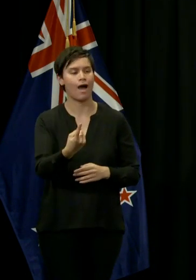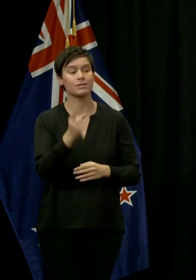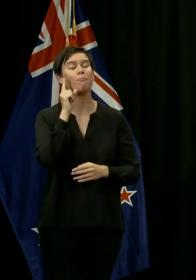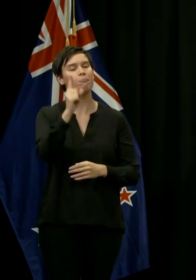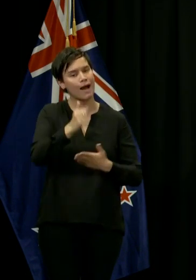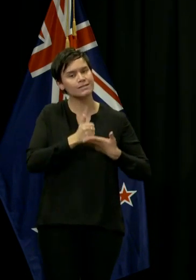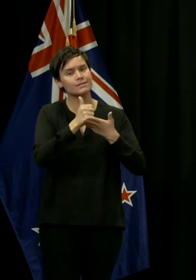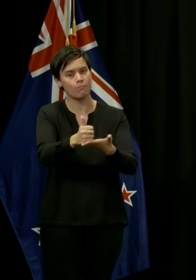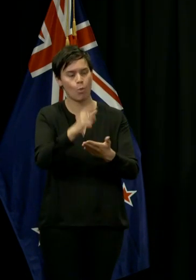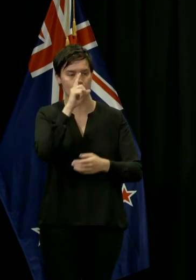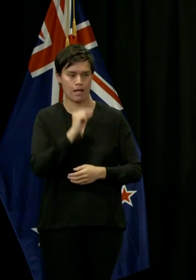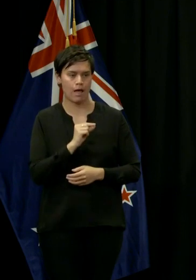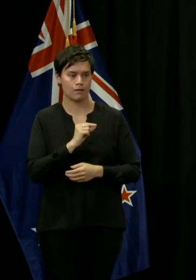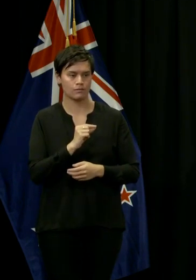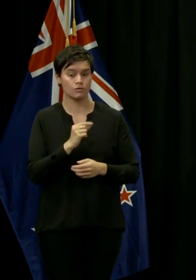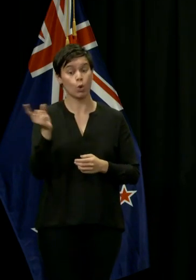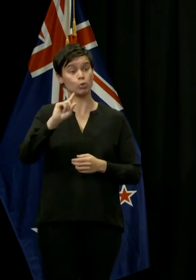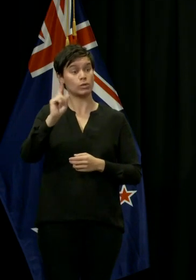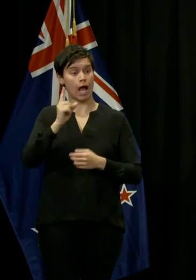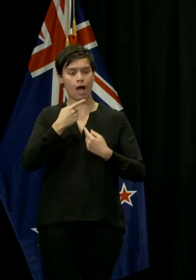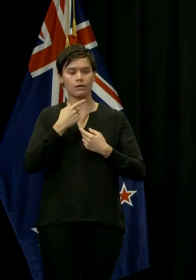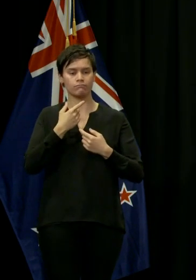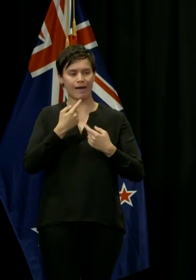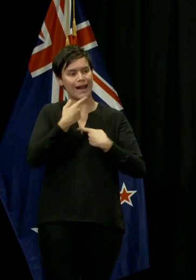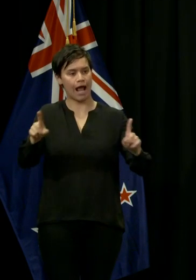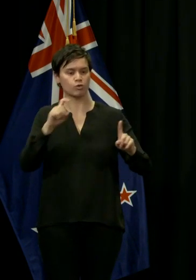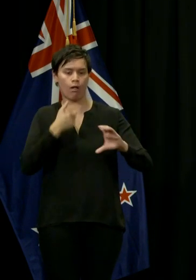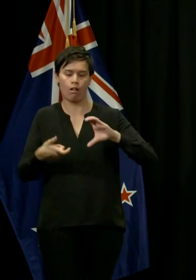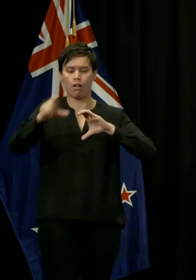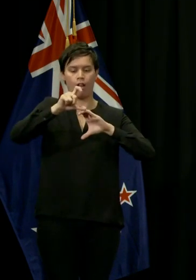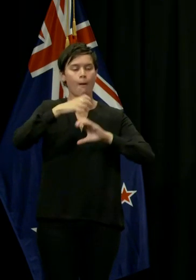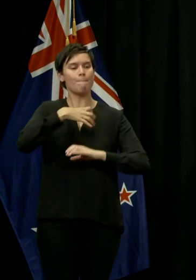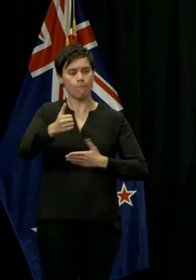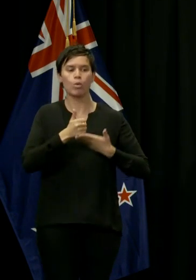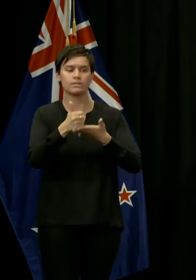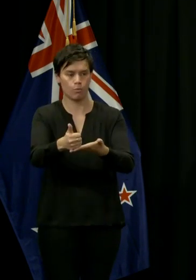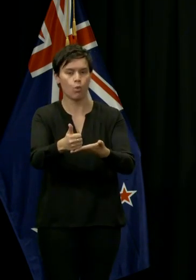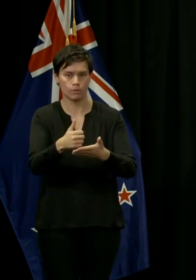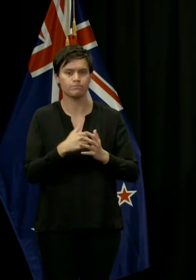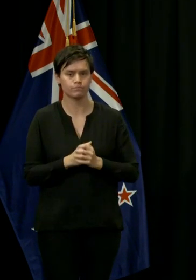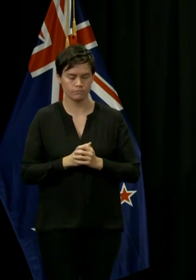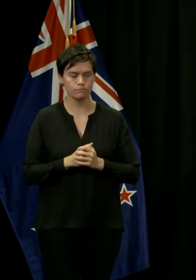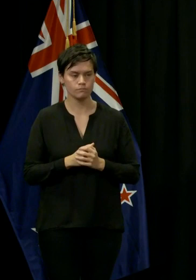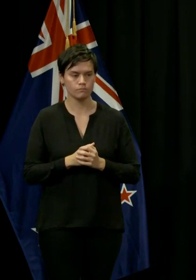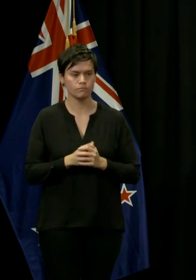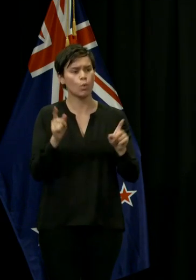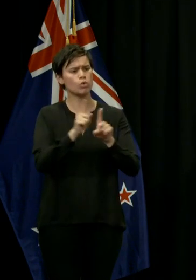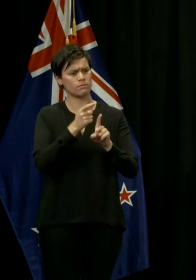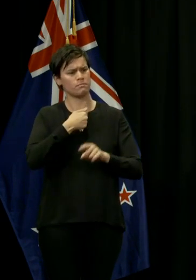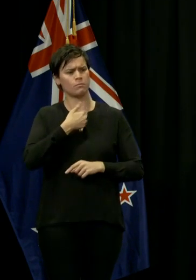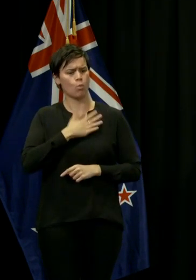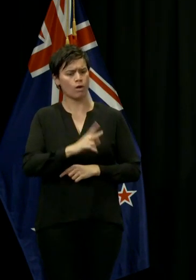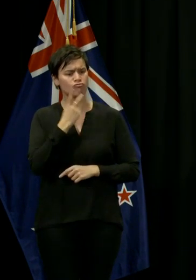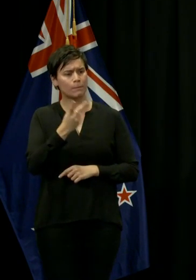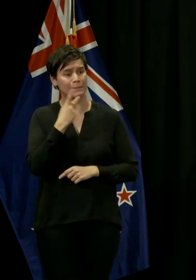our very, very best to keep New Zealanders in work and to keep businesses going. And I just reiterate, sorry, Prime Minister, I just reiterate, over the